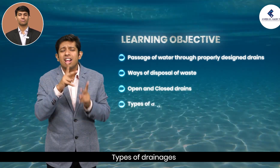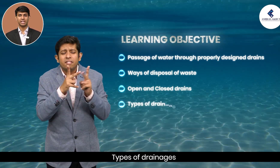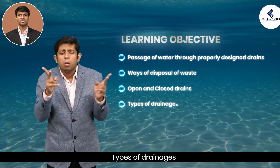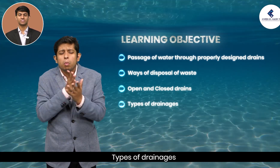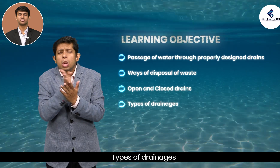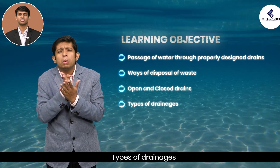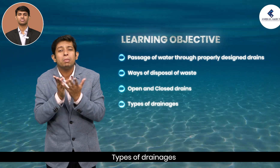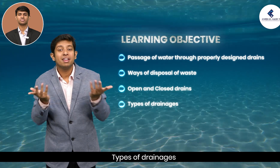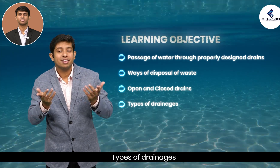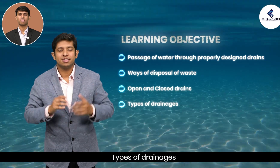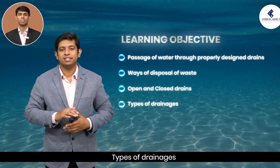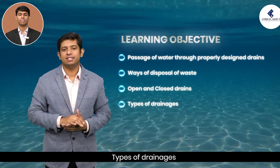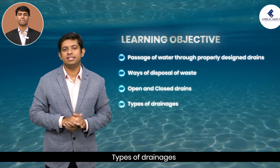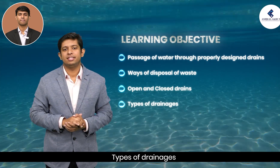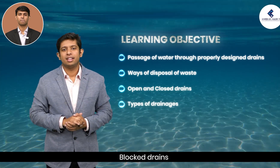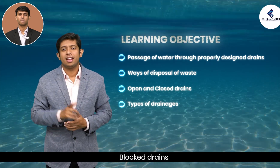types of drainages,